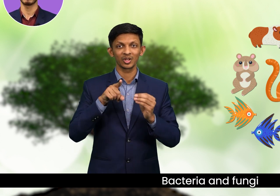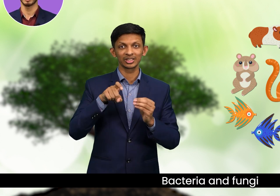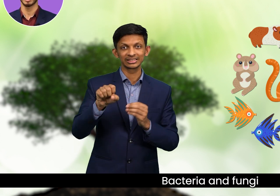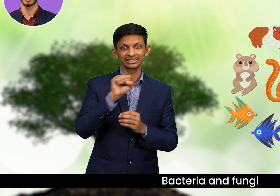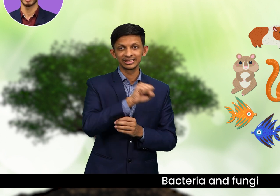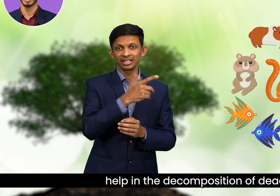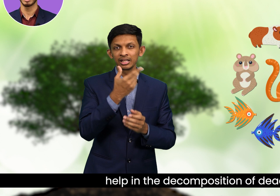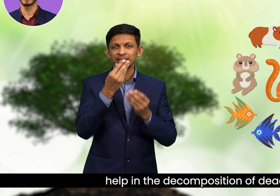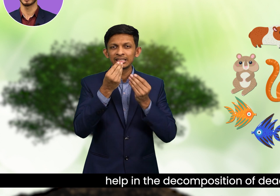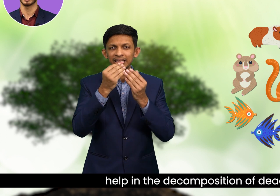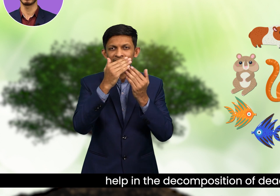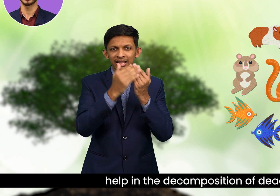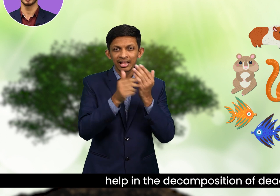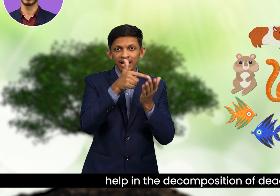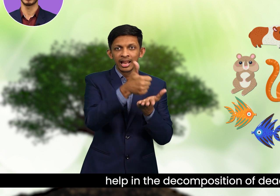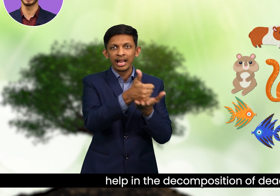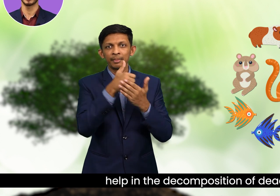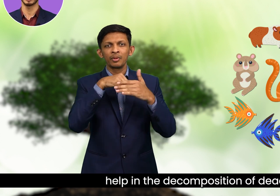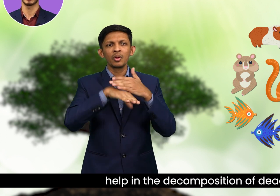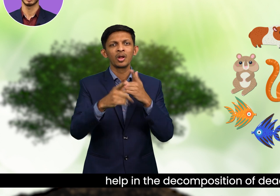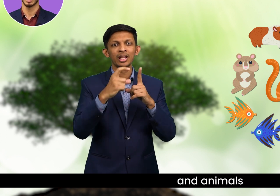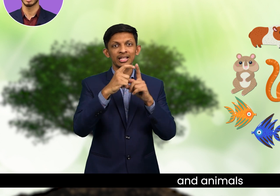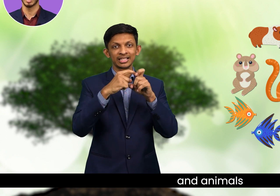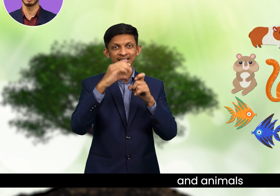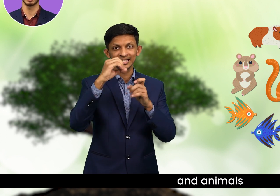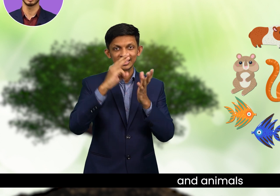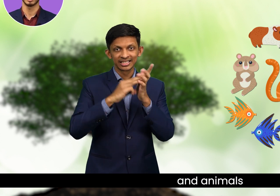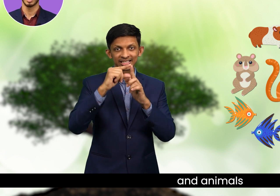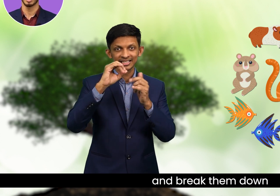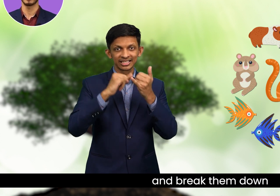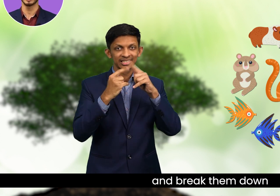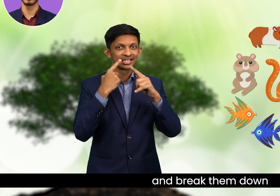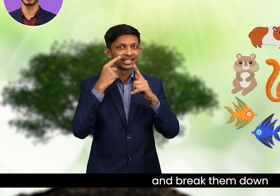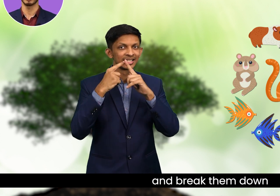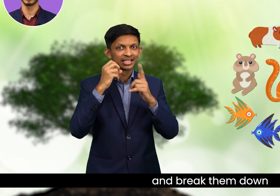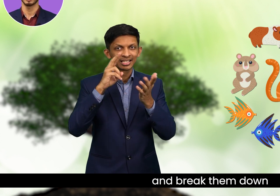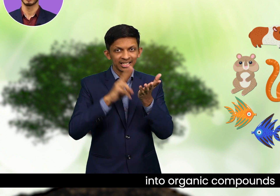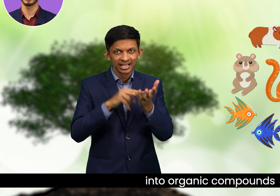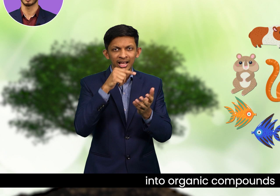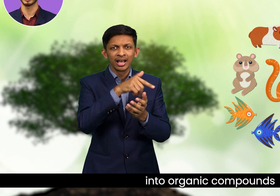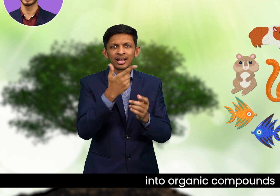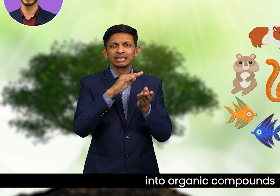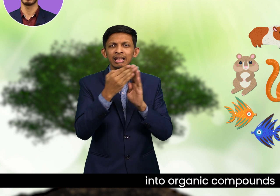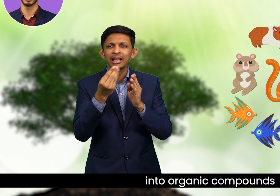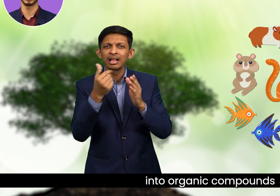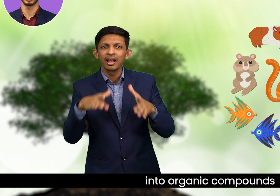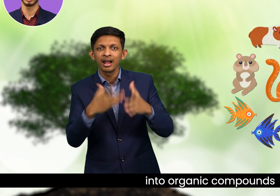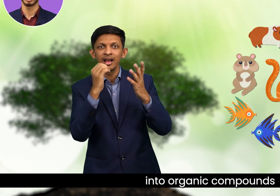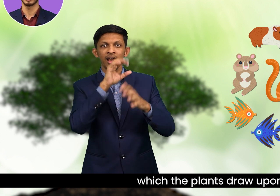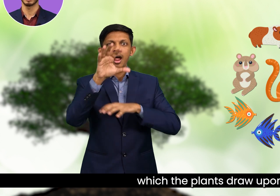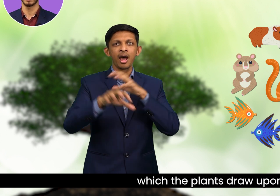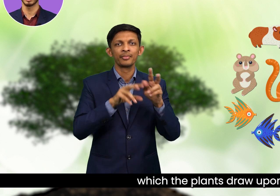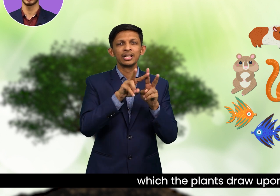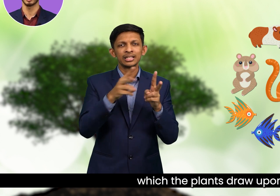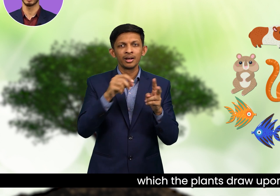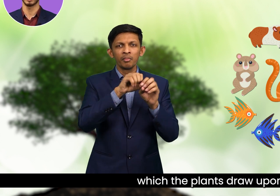Bacteria and fungi help in the decomposition of dead trees and animals and break them down into organic compounds